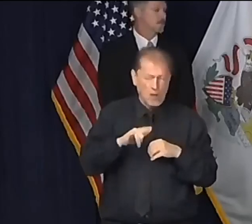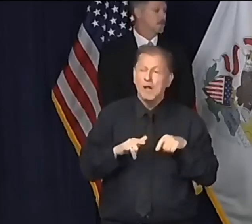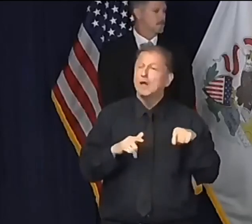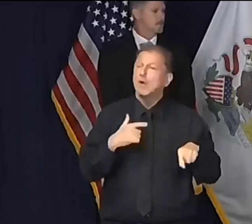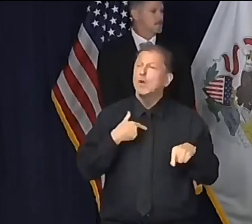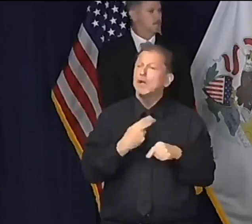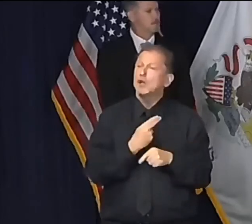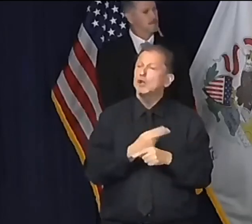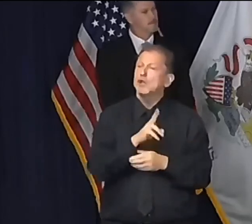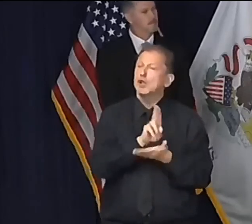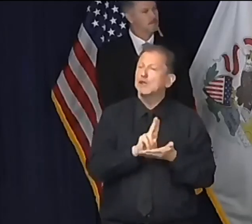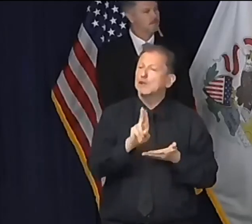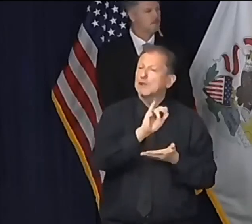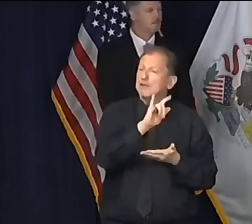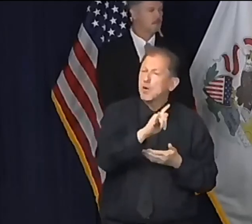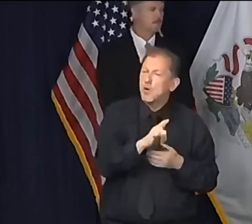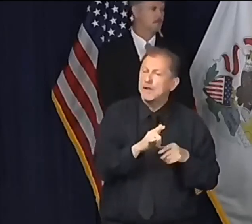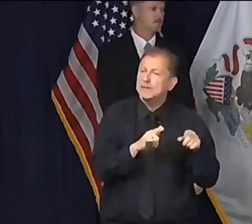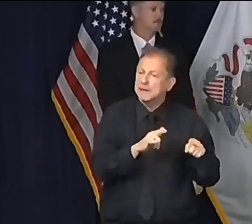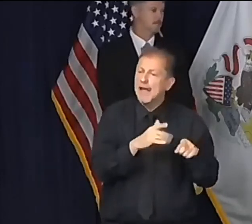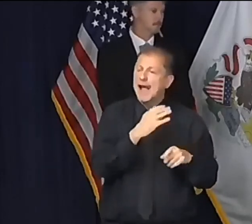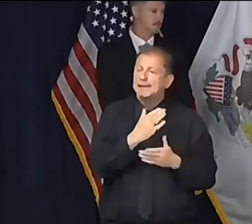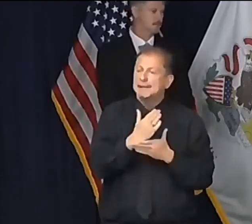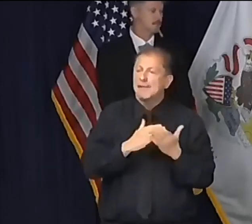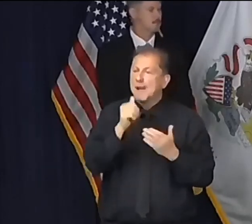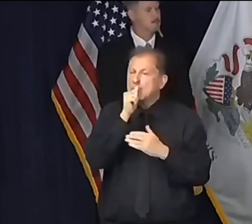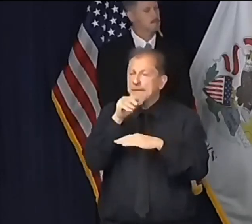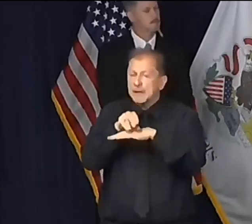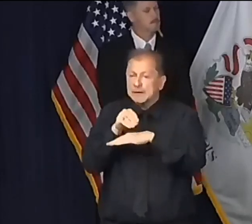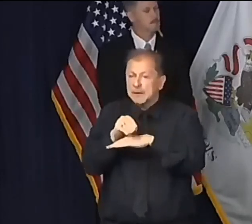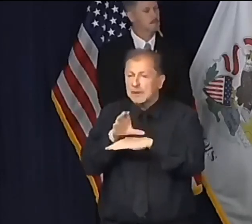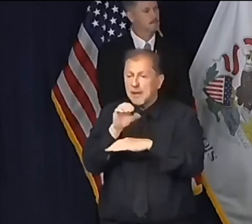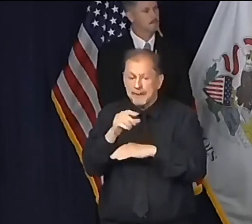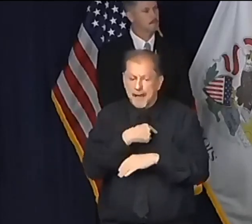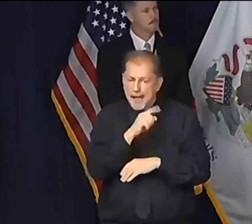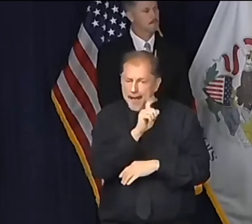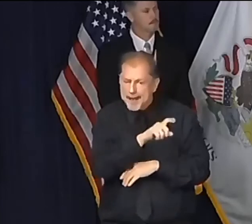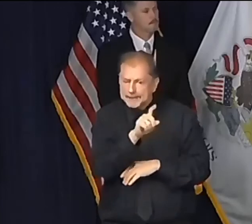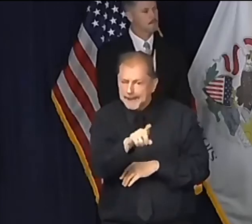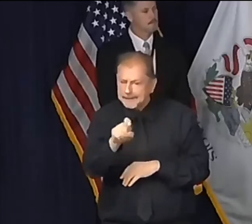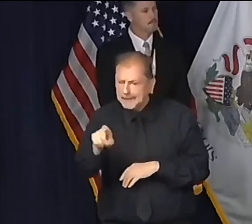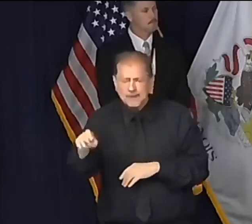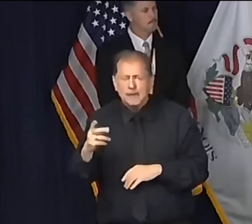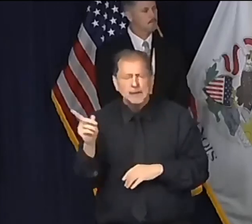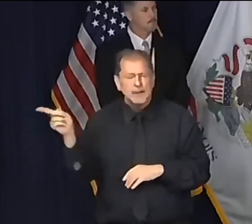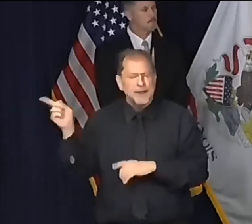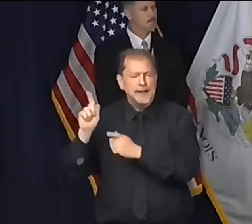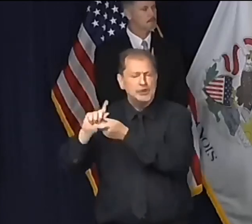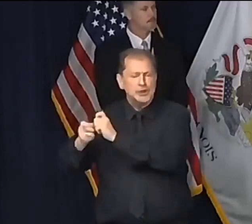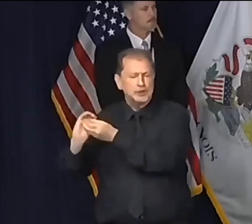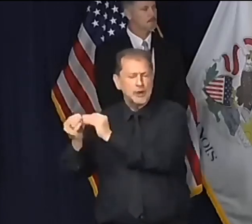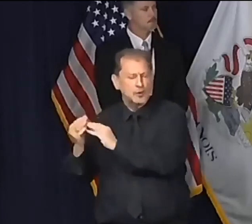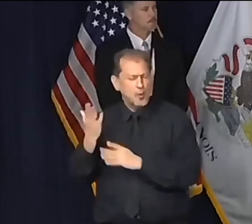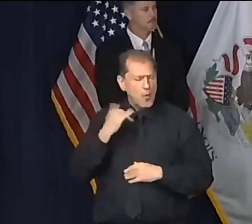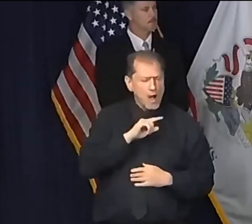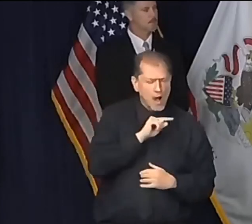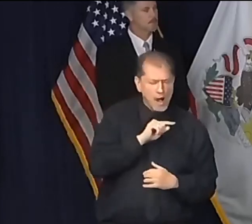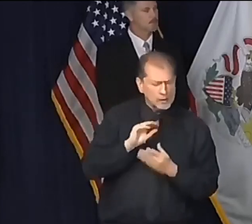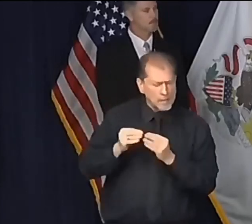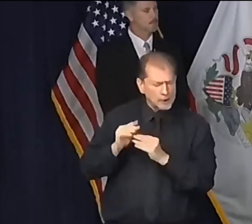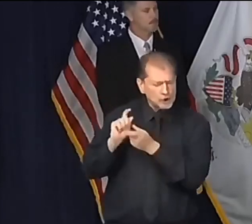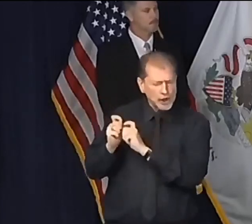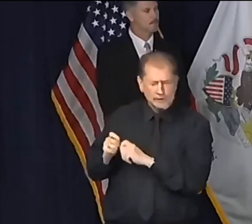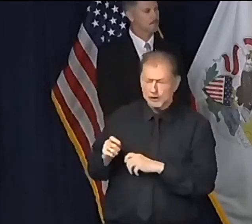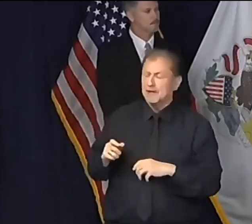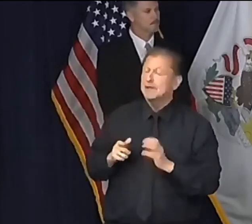Illinois, some of the private consulting firms that have done work, and ask the question, what changed? Why did they make a change? And